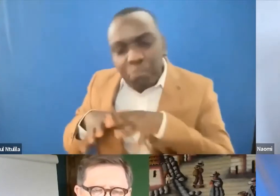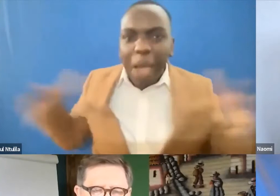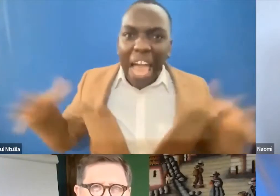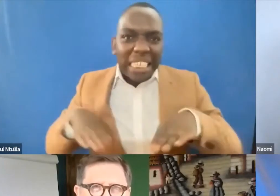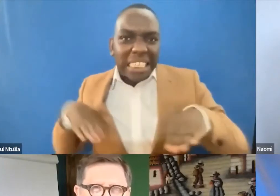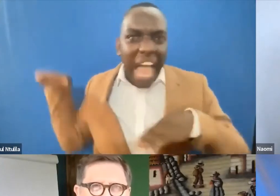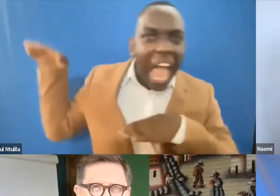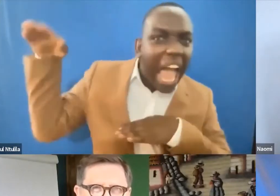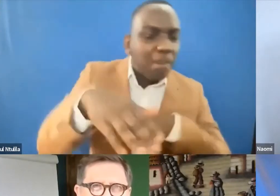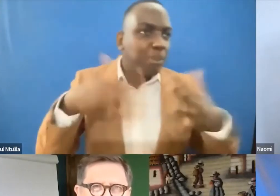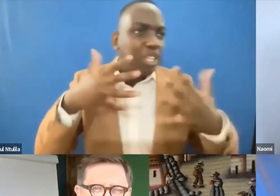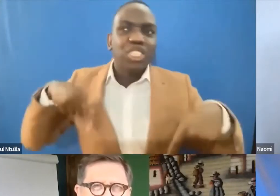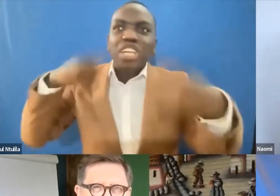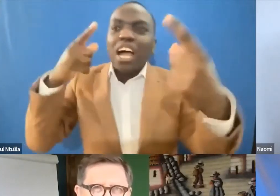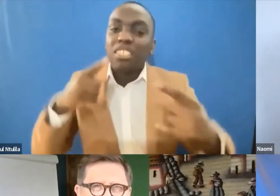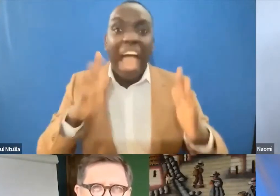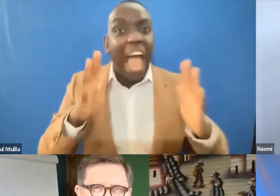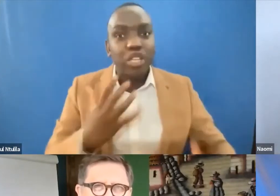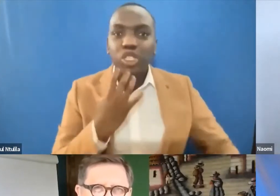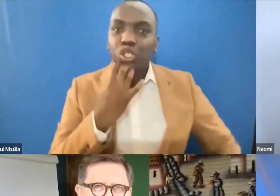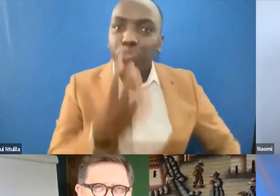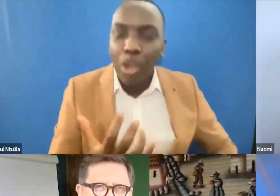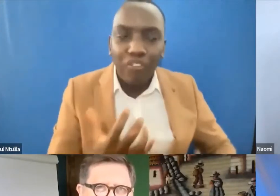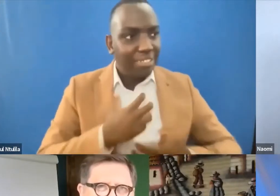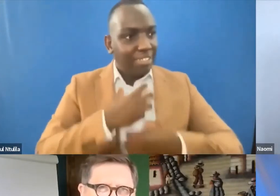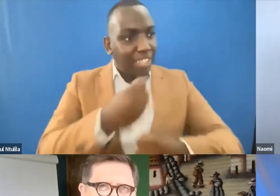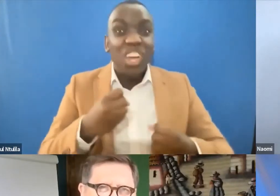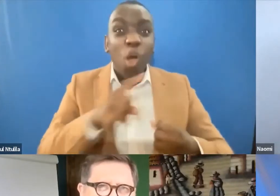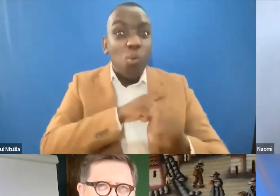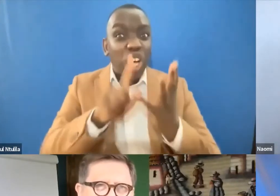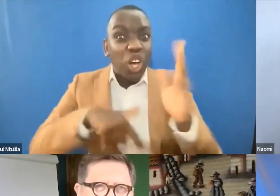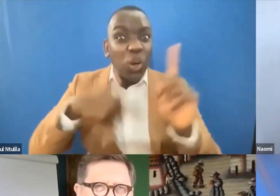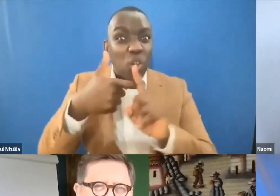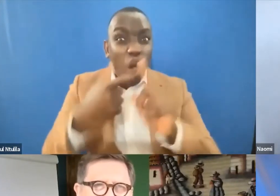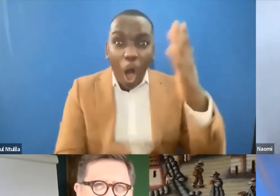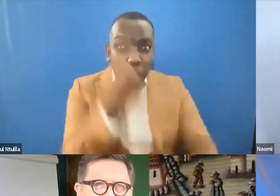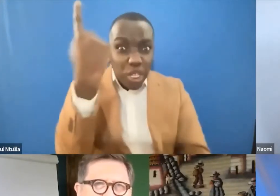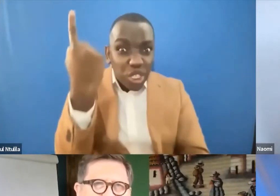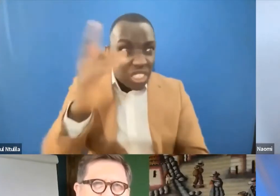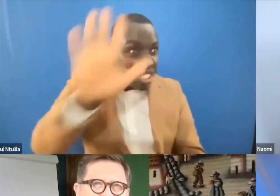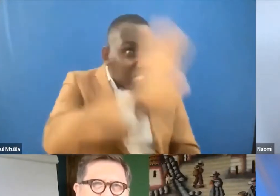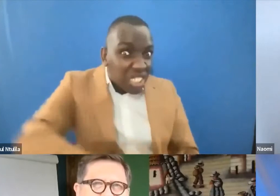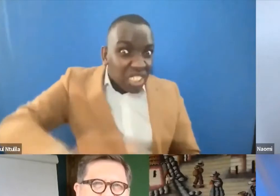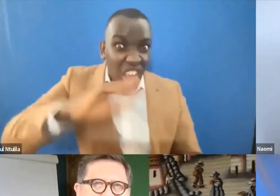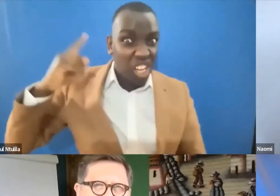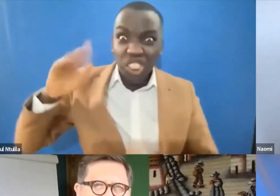it, you know. And I made this decision, this really brave decision, again, to step outside of my comfort zone.